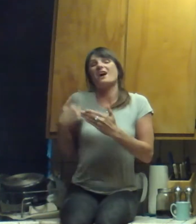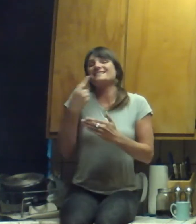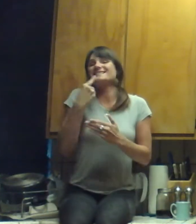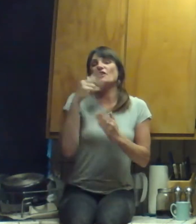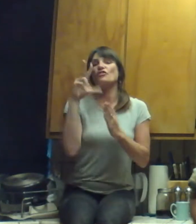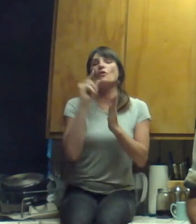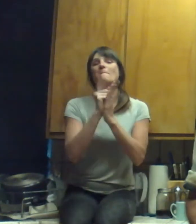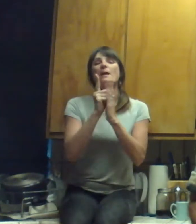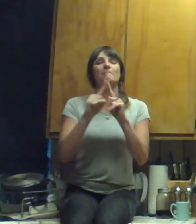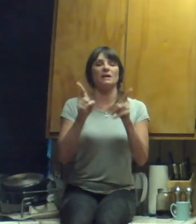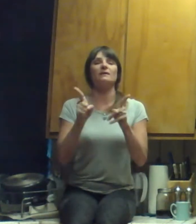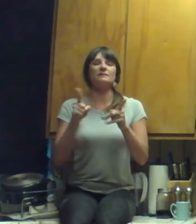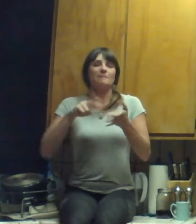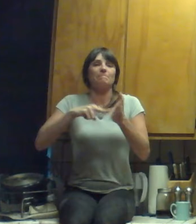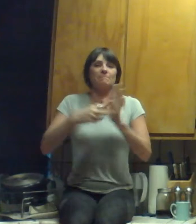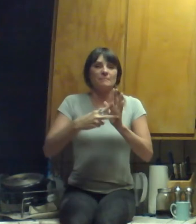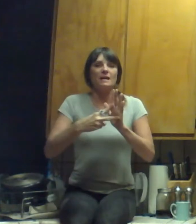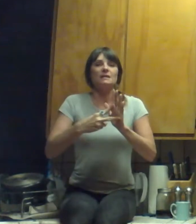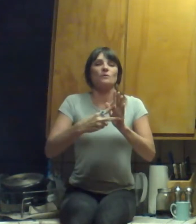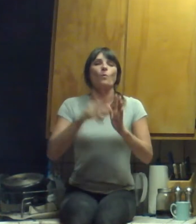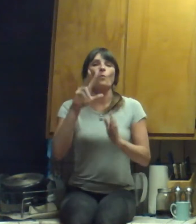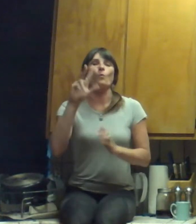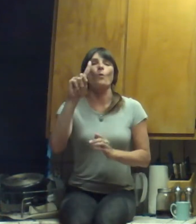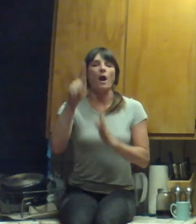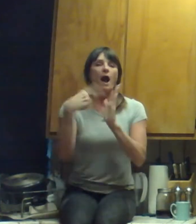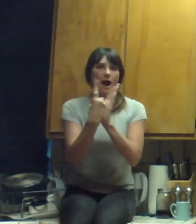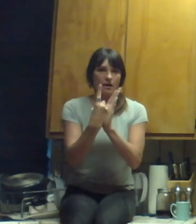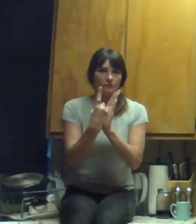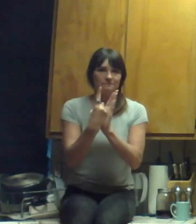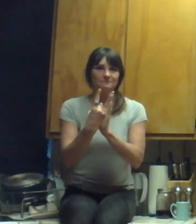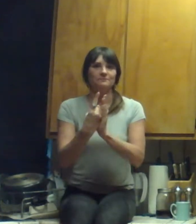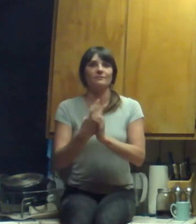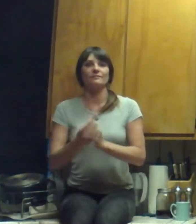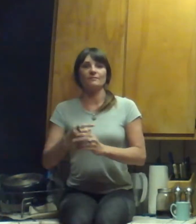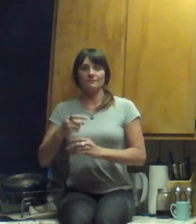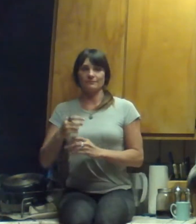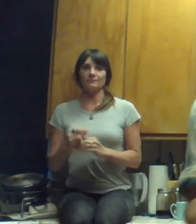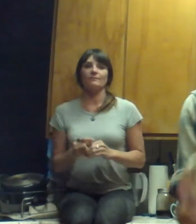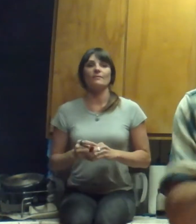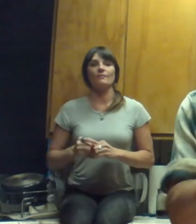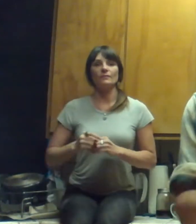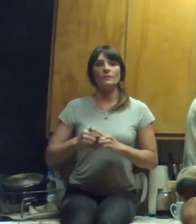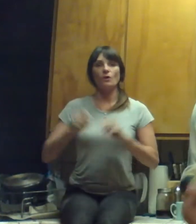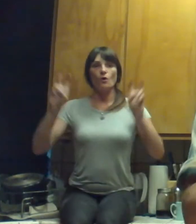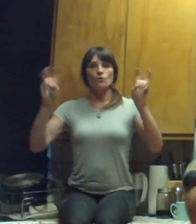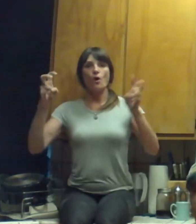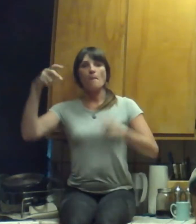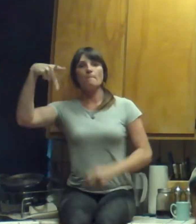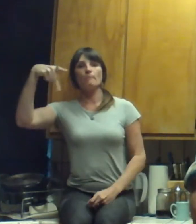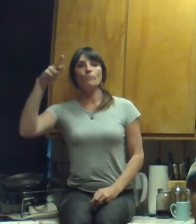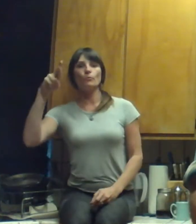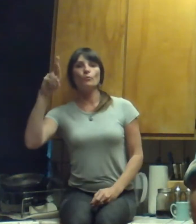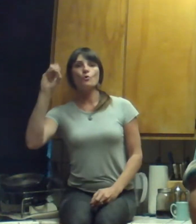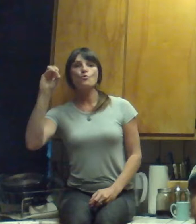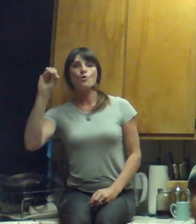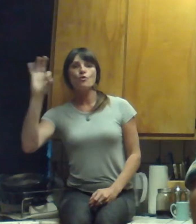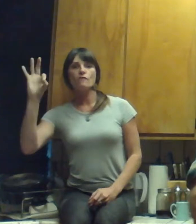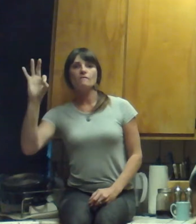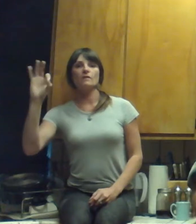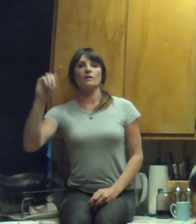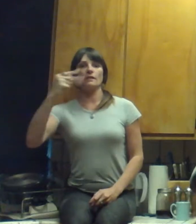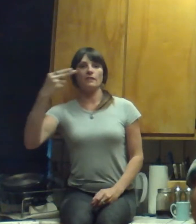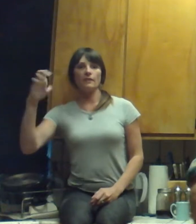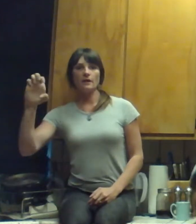wait for this nice little dough ball. Proof a little bit. And what we're going to do